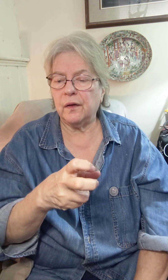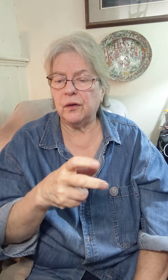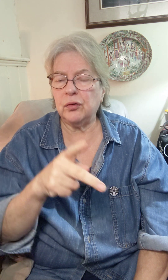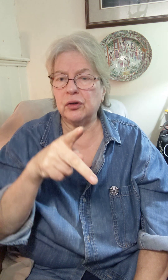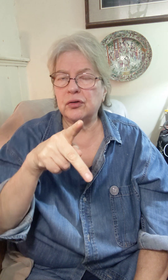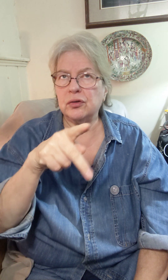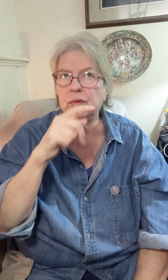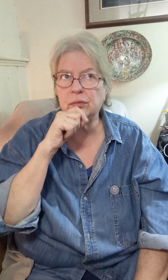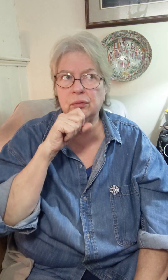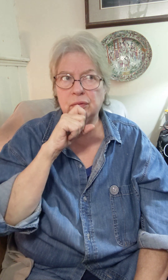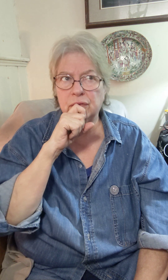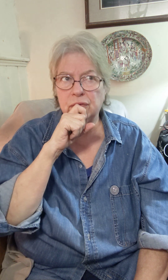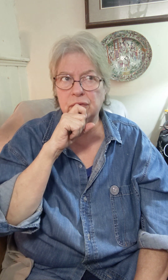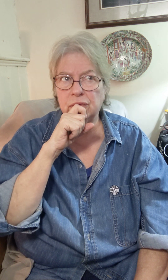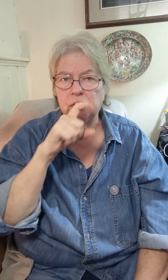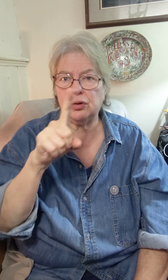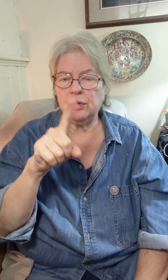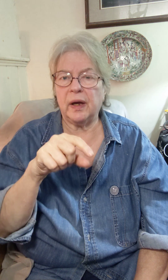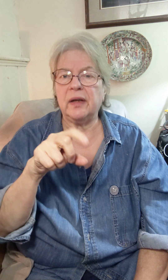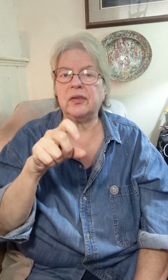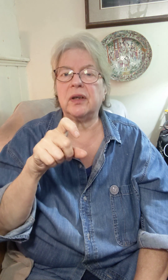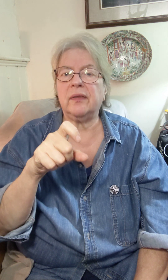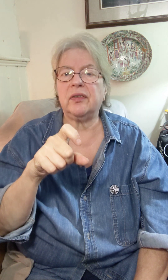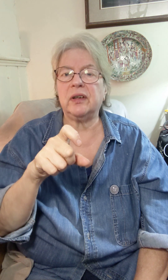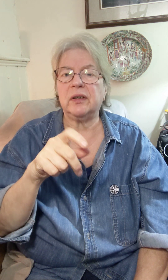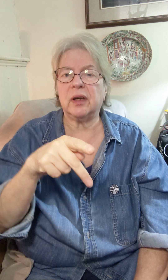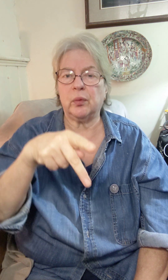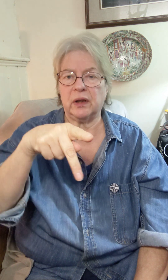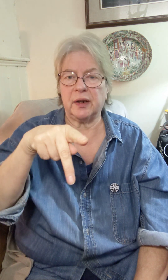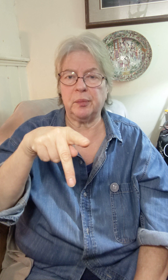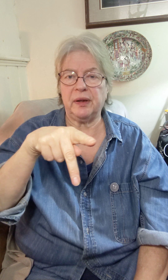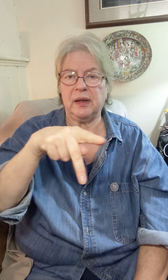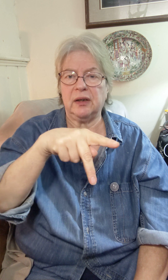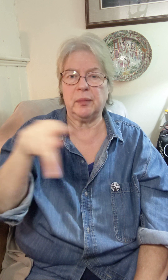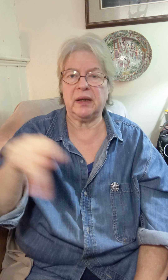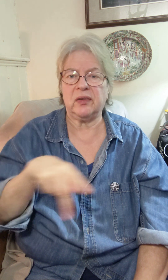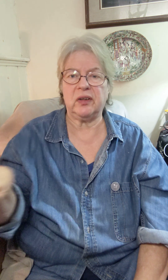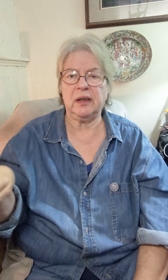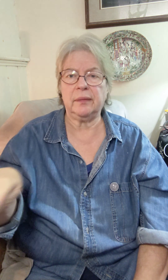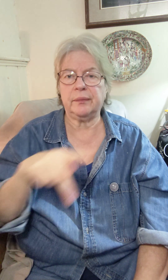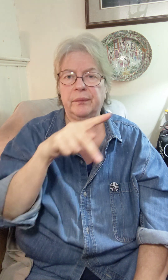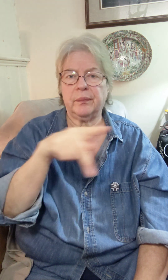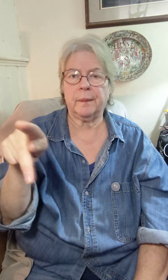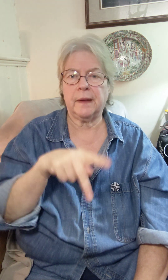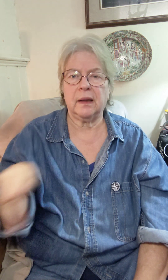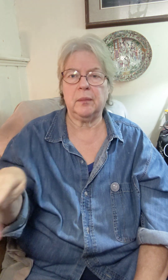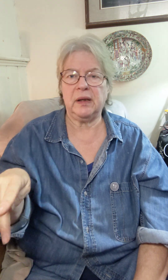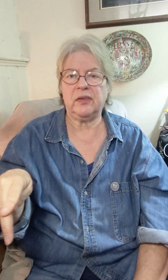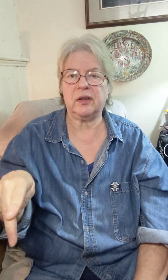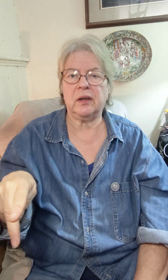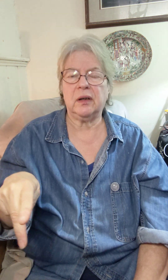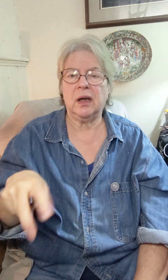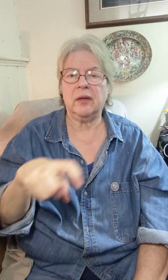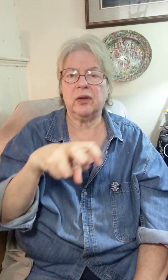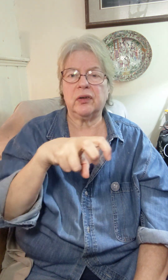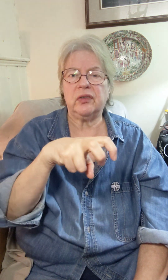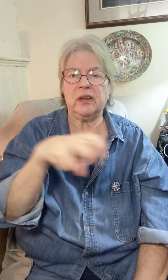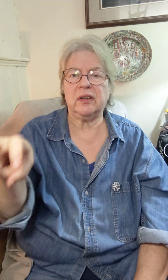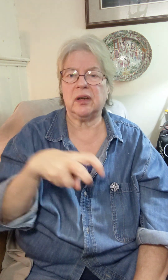You can do two ways. I've seen it done with the letter P and you make a Z. Pizza. I've also seen it done